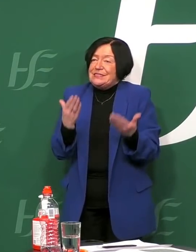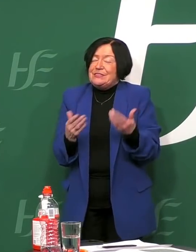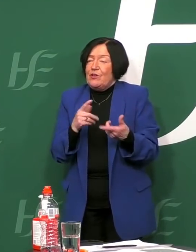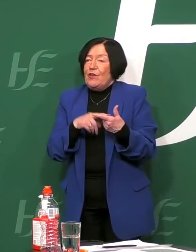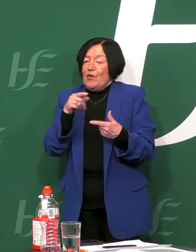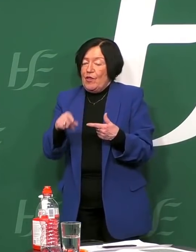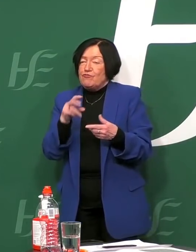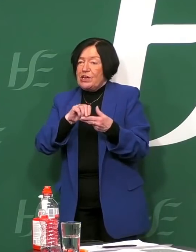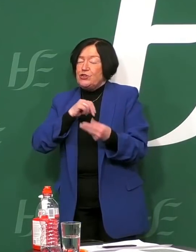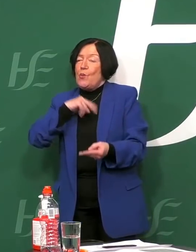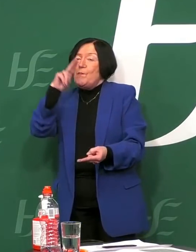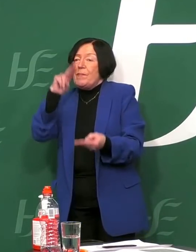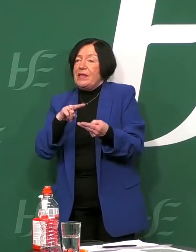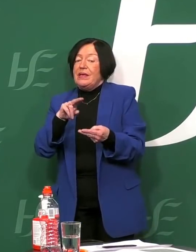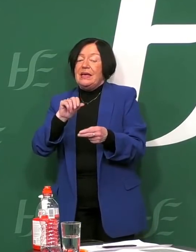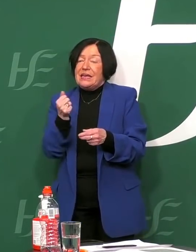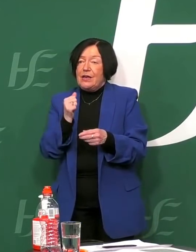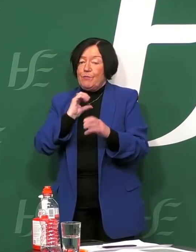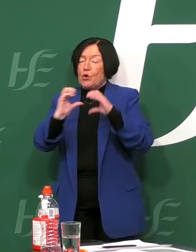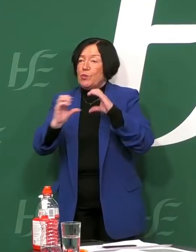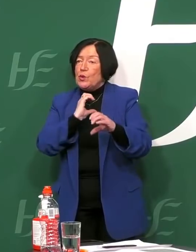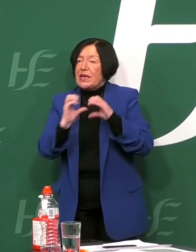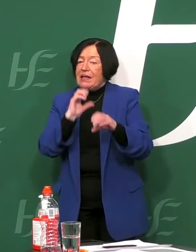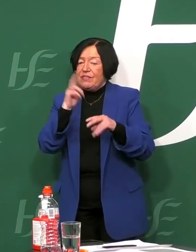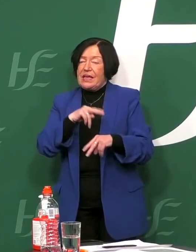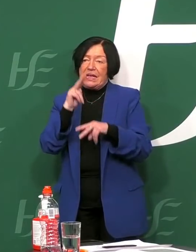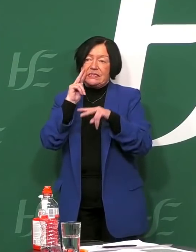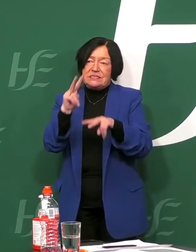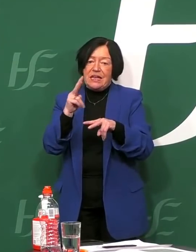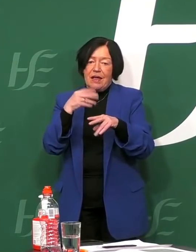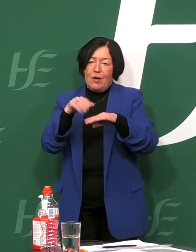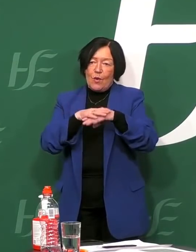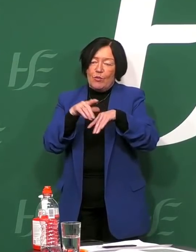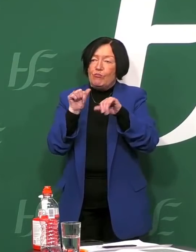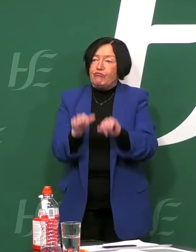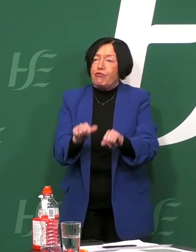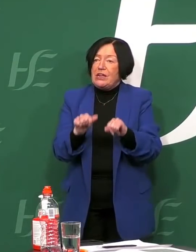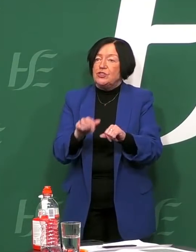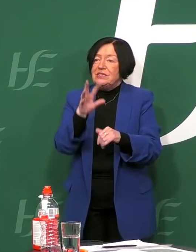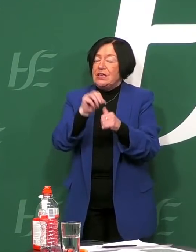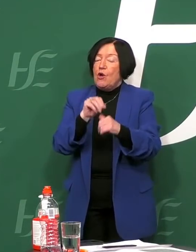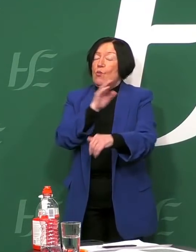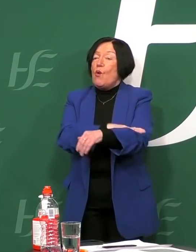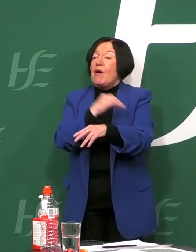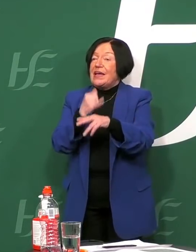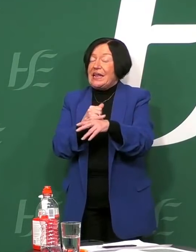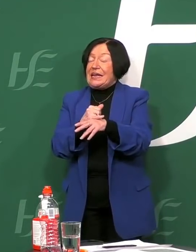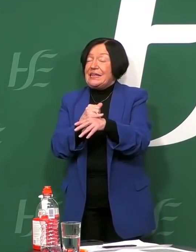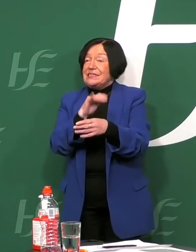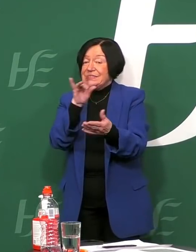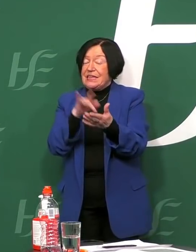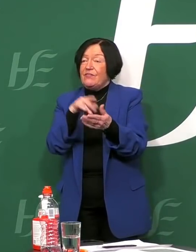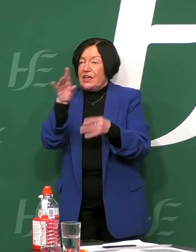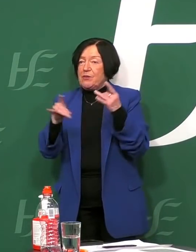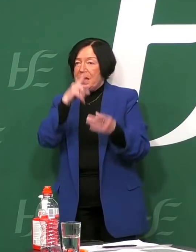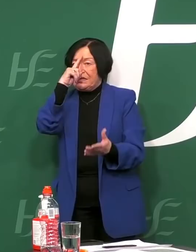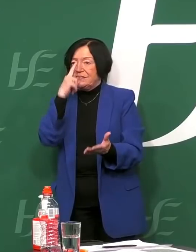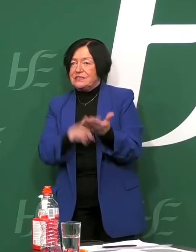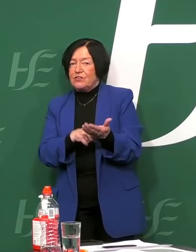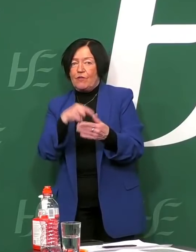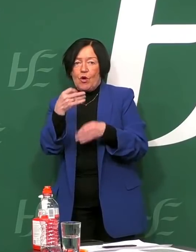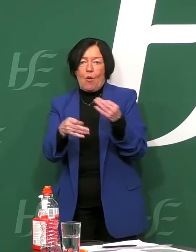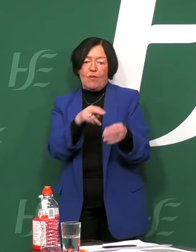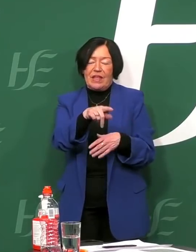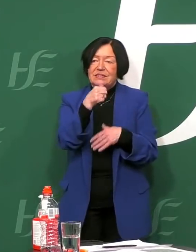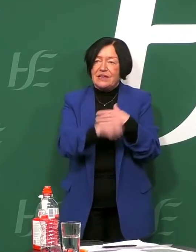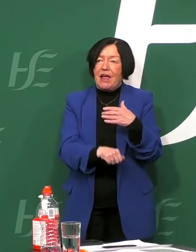that for people, keep the communication going to people so they can see where there's pressure in a particular walk-in clinic, and then at least they're able to make a decision about whether they go on